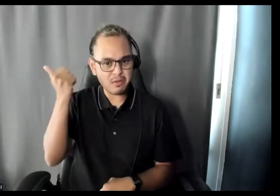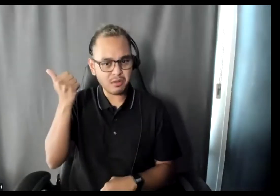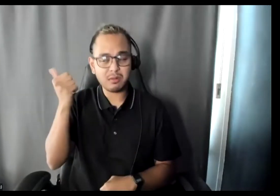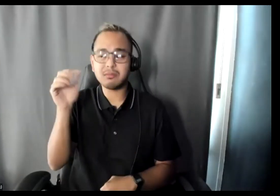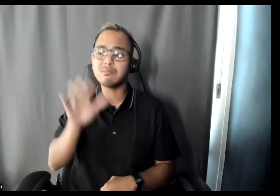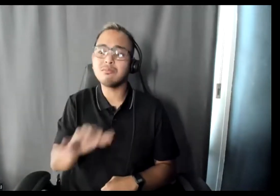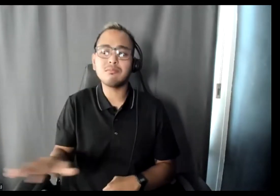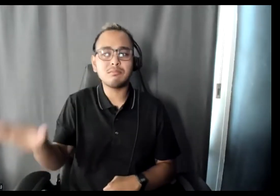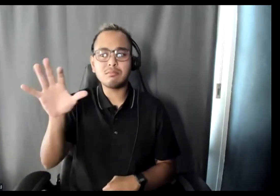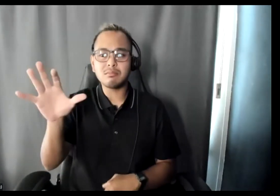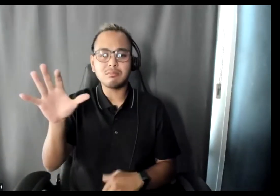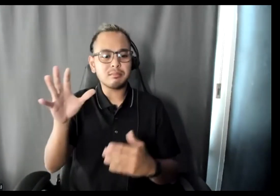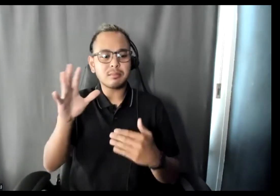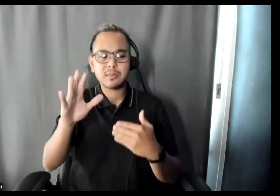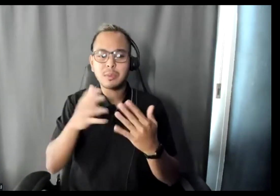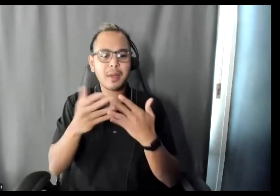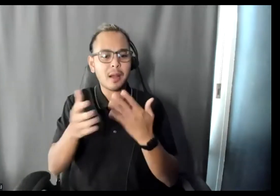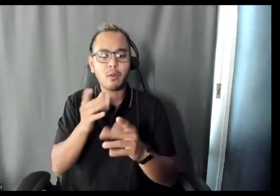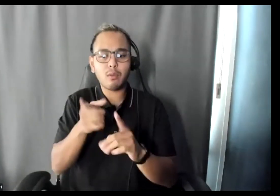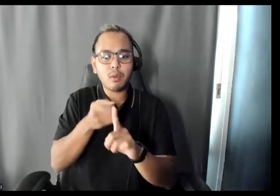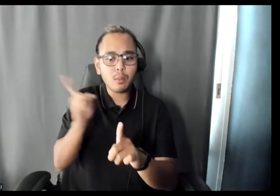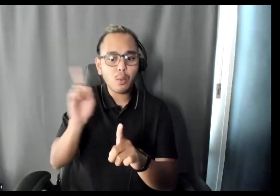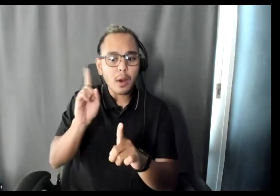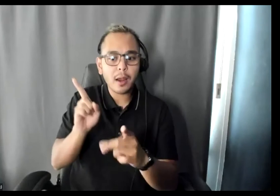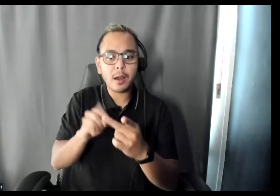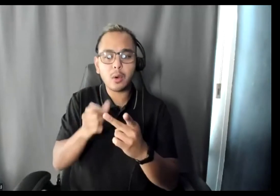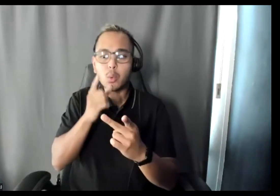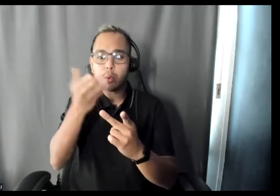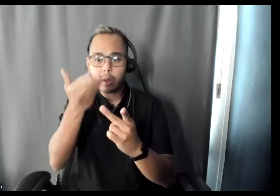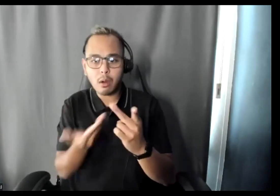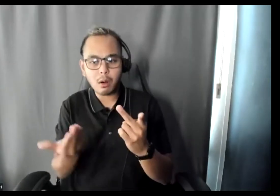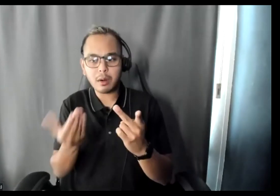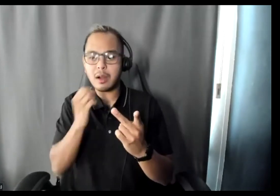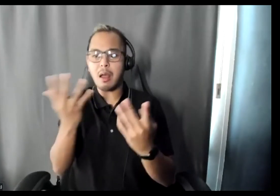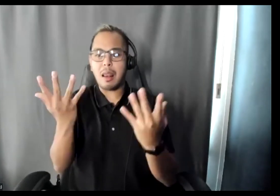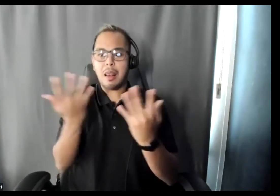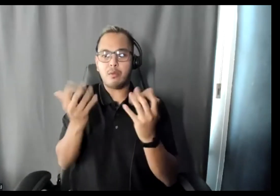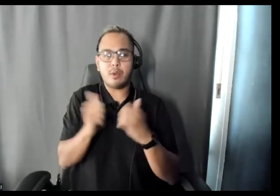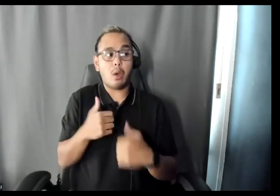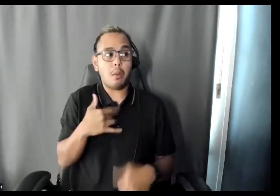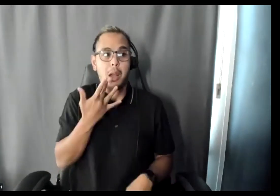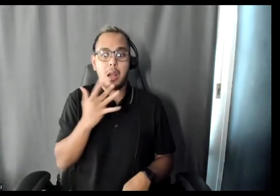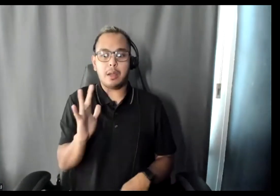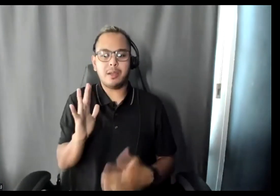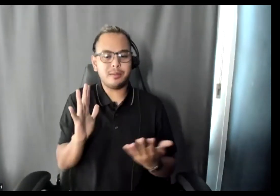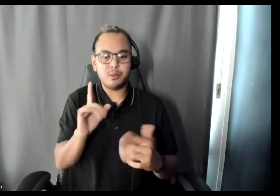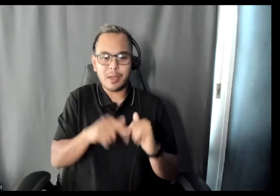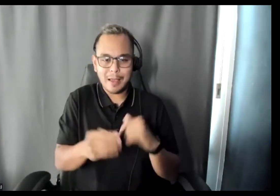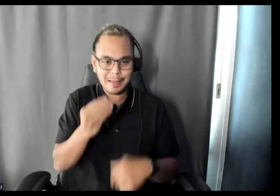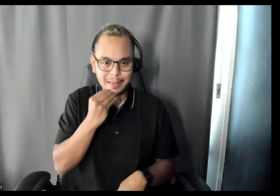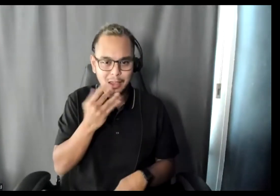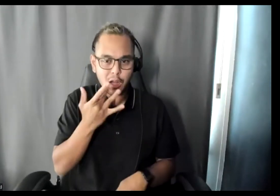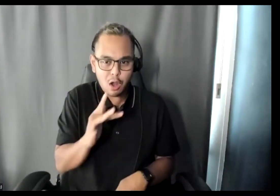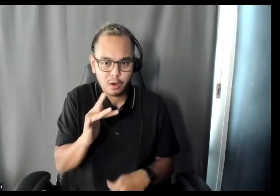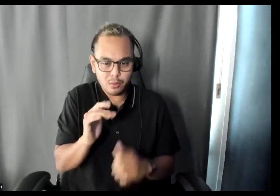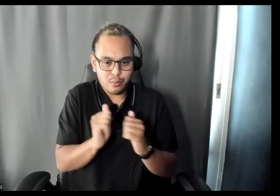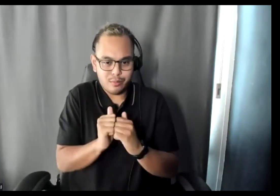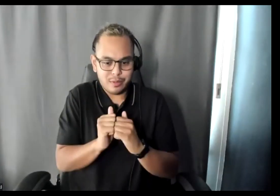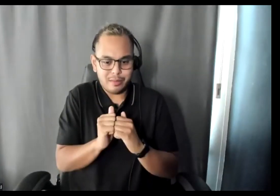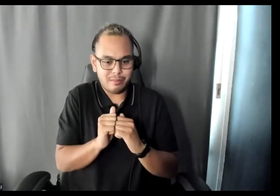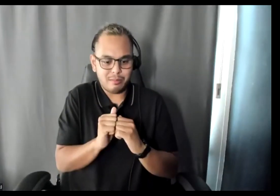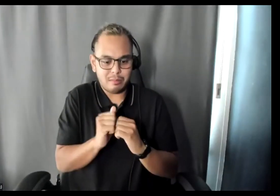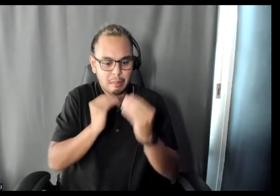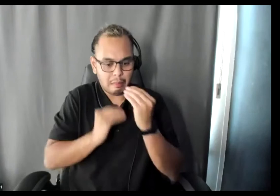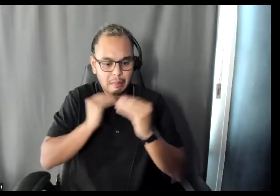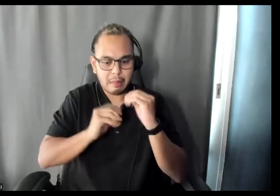matter who they are, no matter where they are from, are not left to survive on luck. You can't eat luck for dinner, right? You can't pay the rent with luck. People